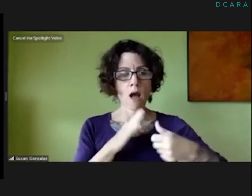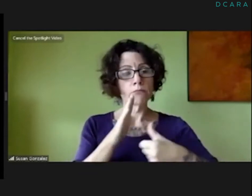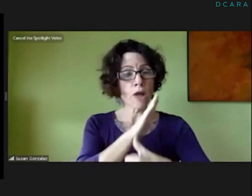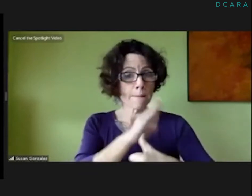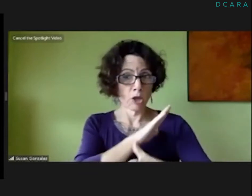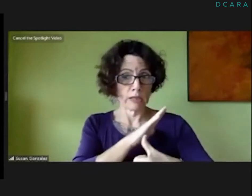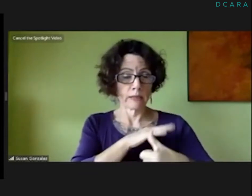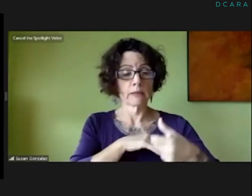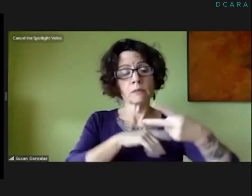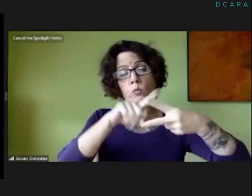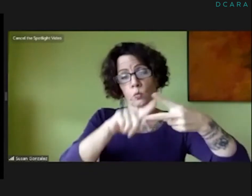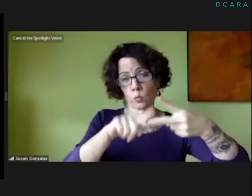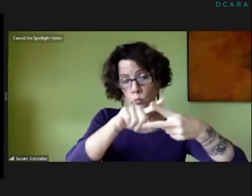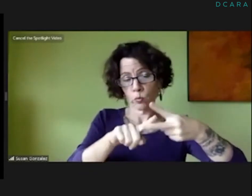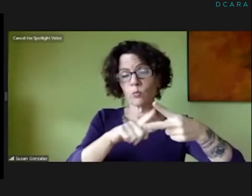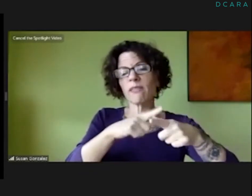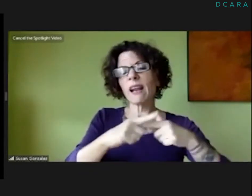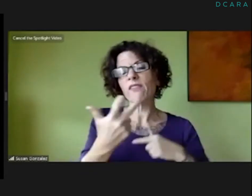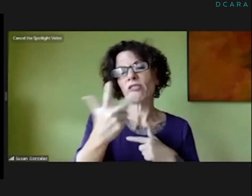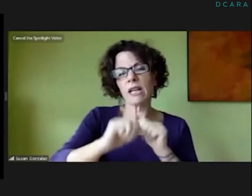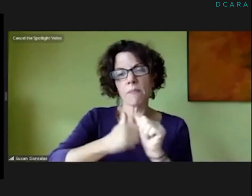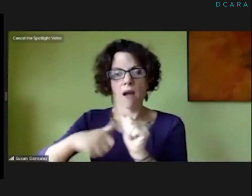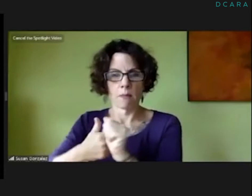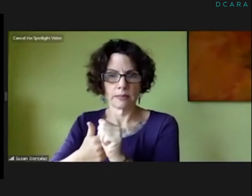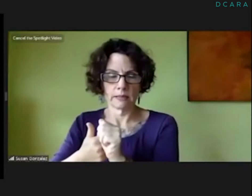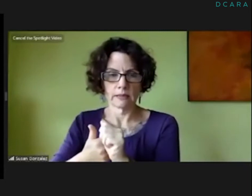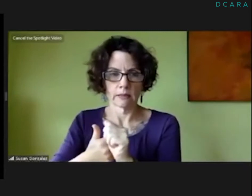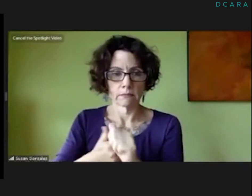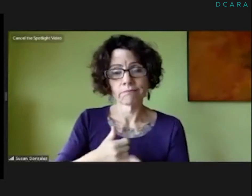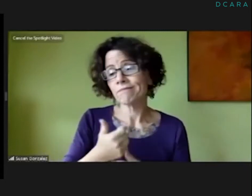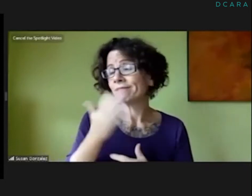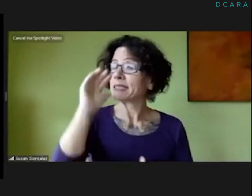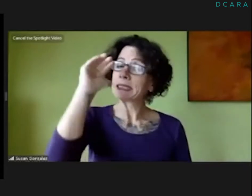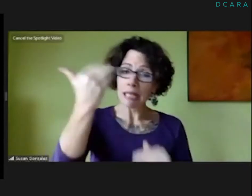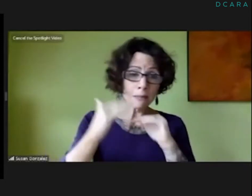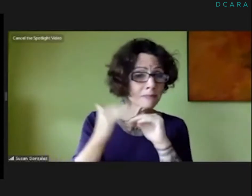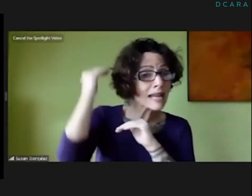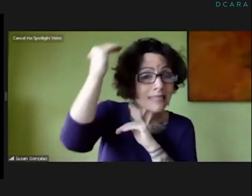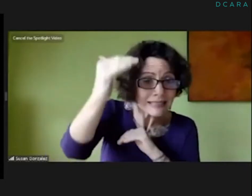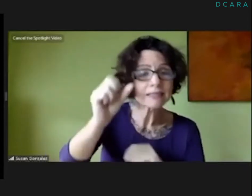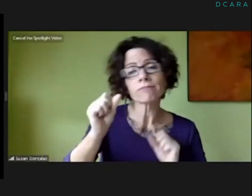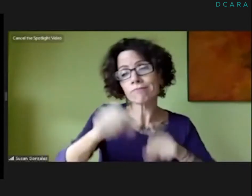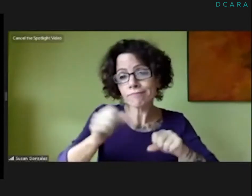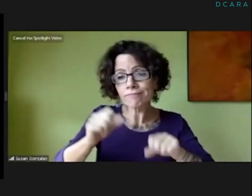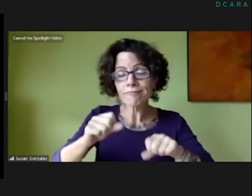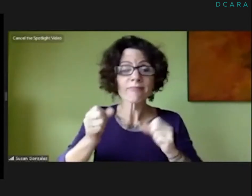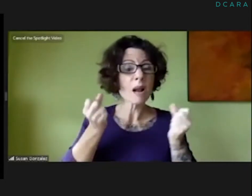For my own estate plan, I have 5. I have a team of 2. I have a primary, and then I